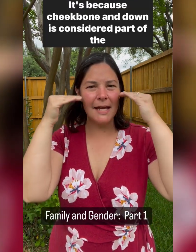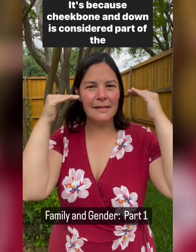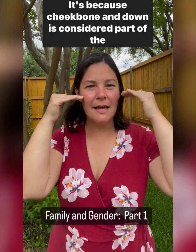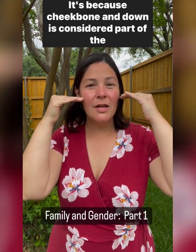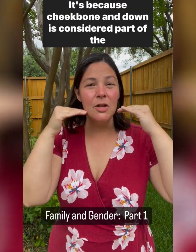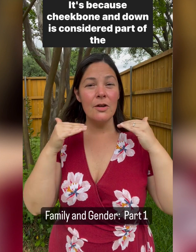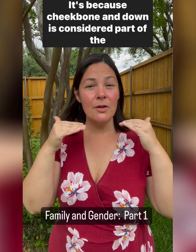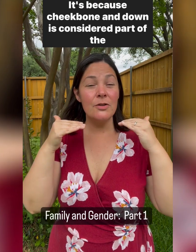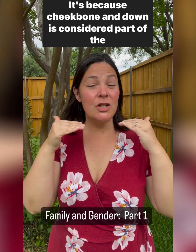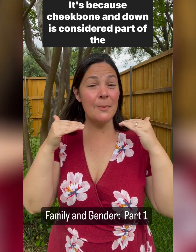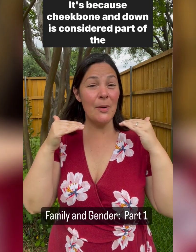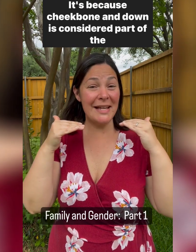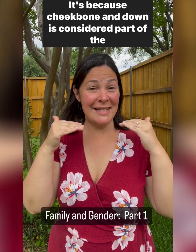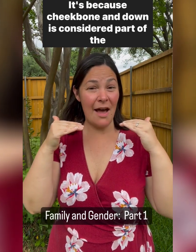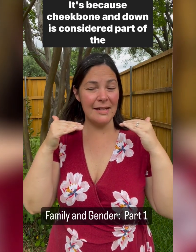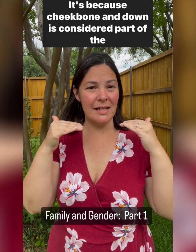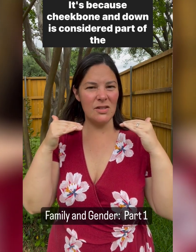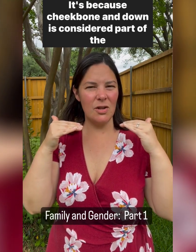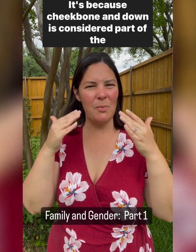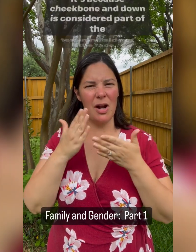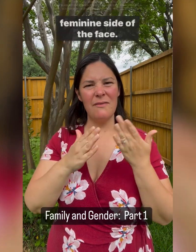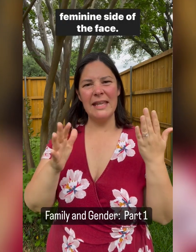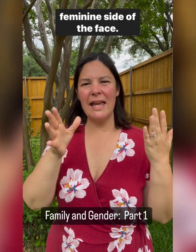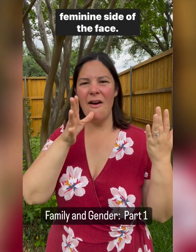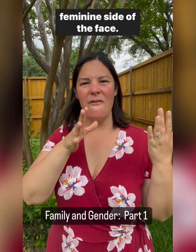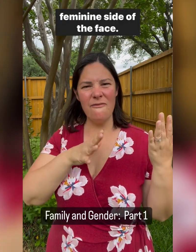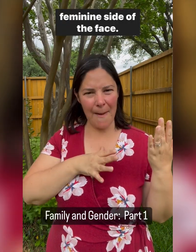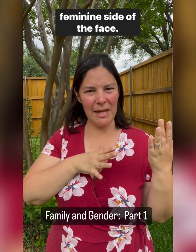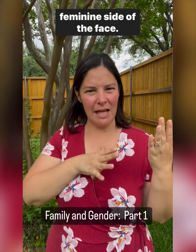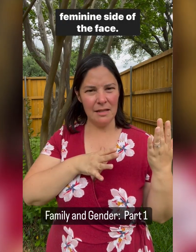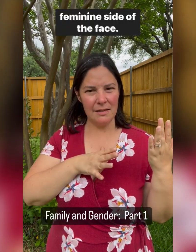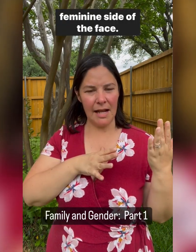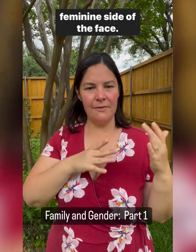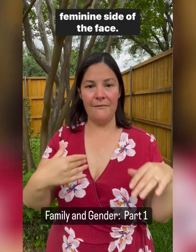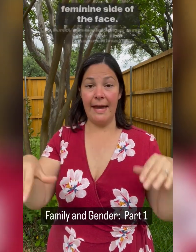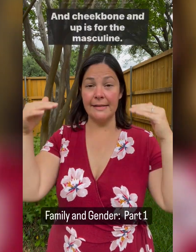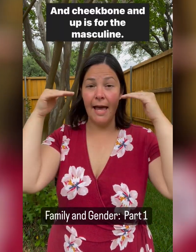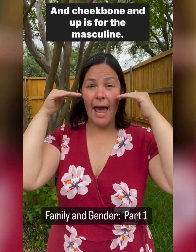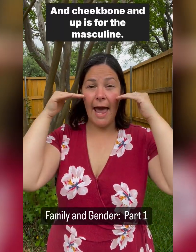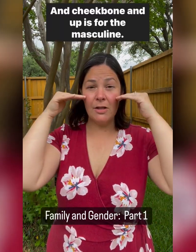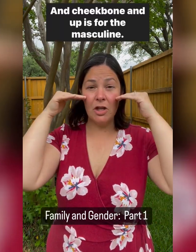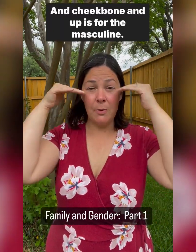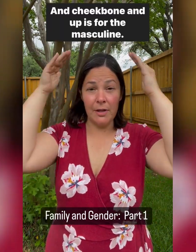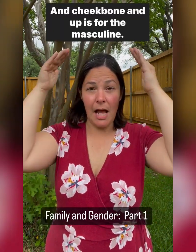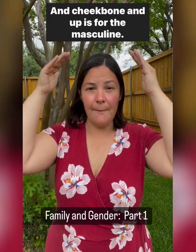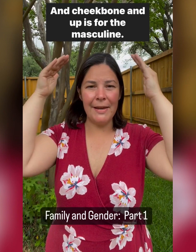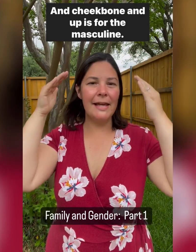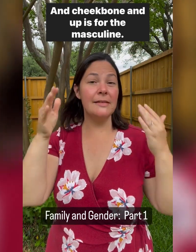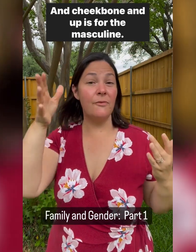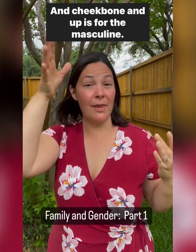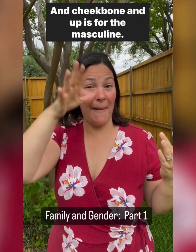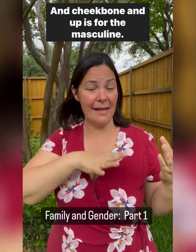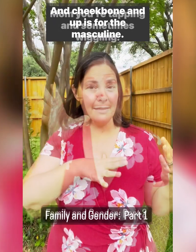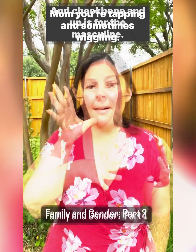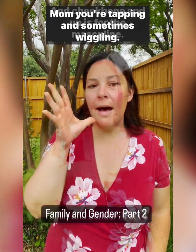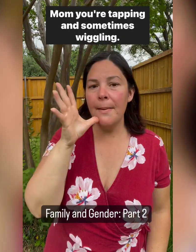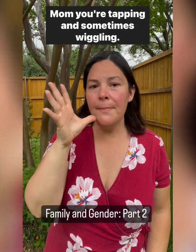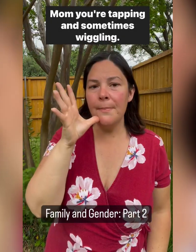because cheekbone and down is considered part of the feminine side of the face, and cheekbone and up is for the masculine. Mom,